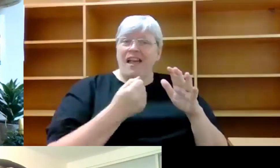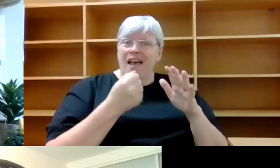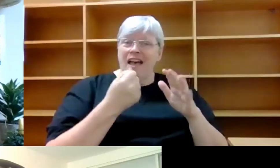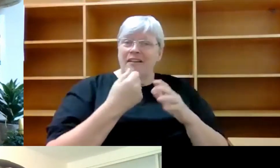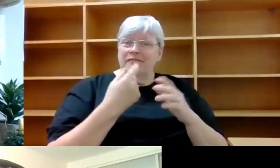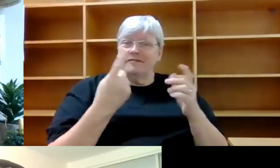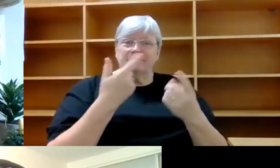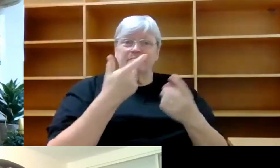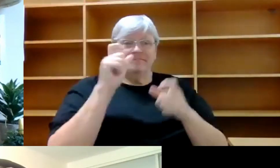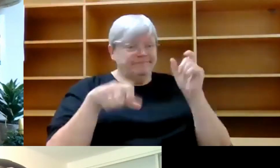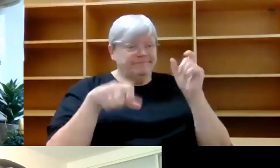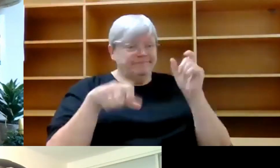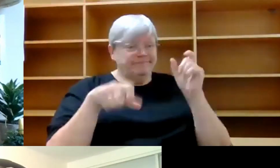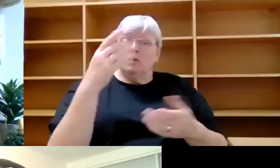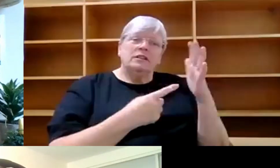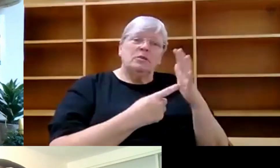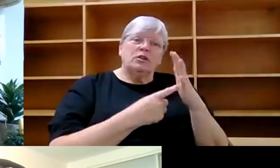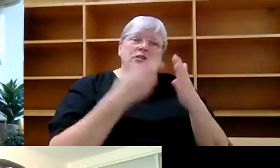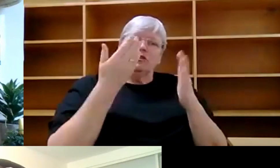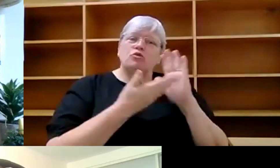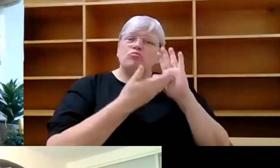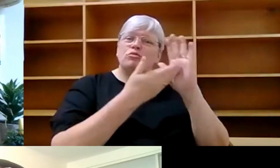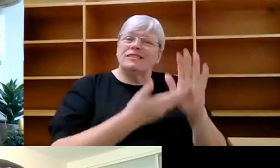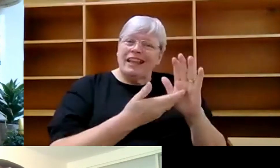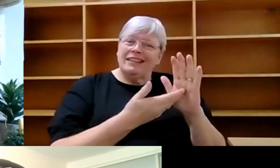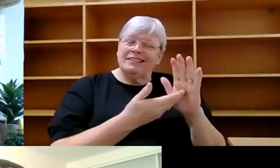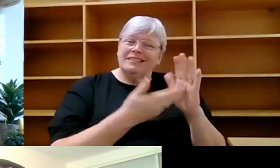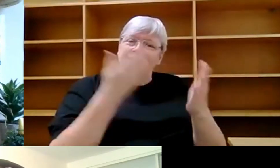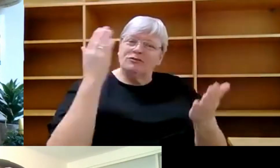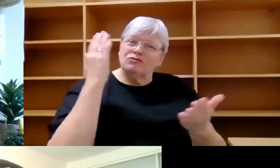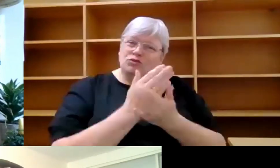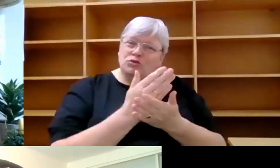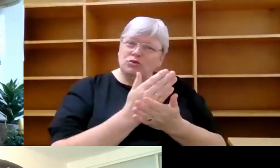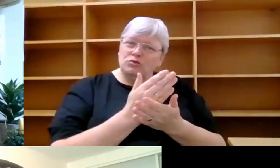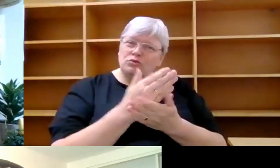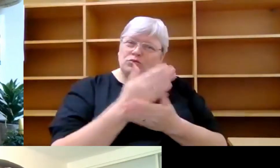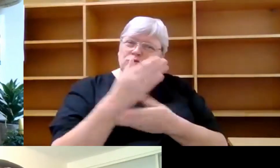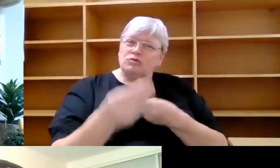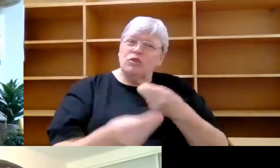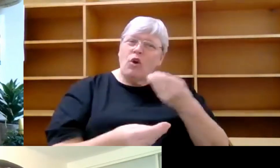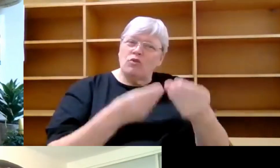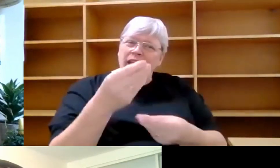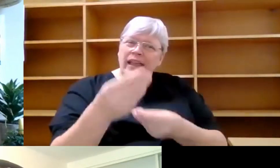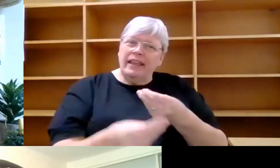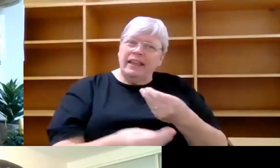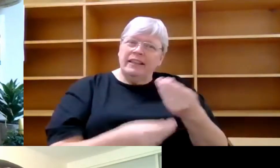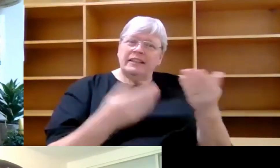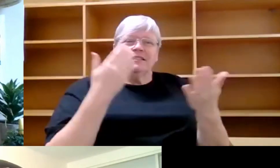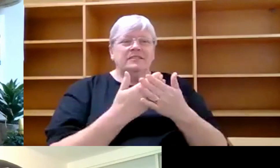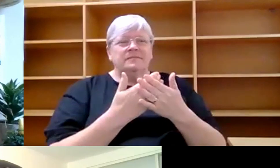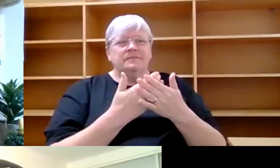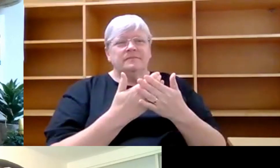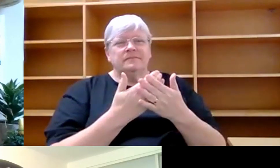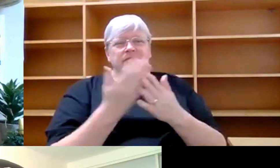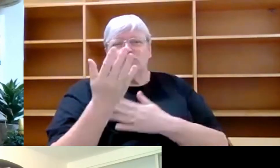also it's really important to present these stories through fiction rather than, well, not rather than, as well as kind of through